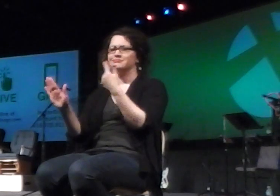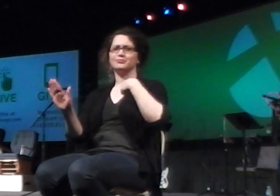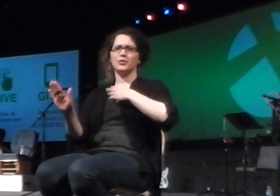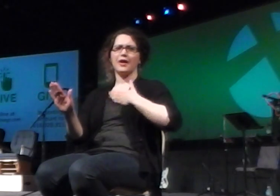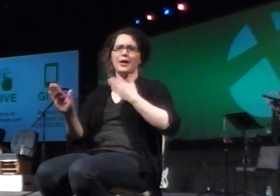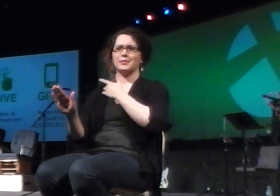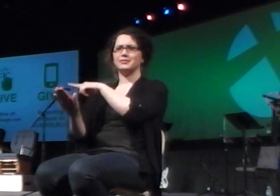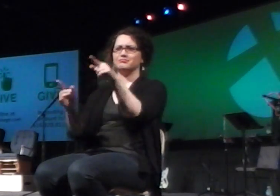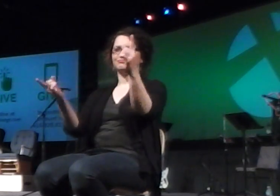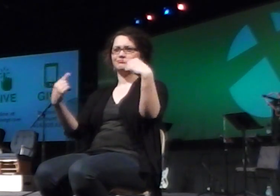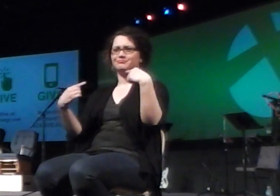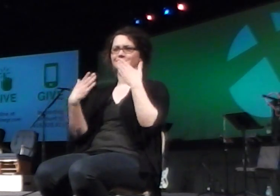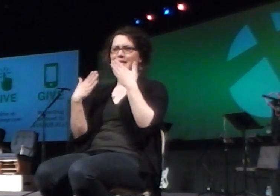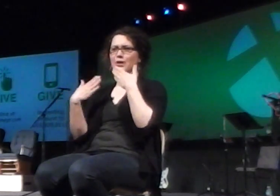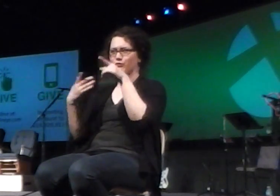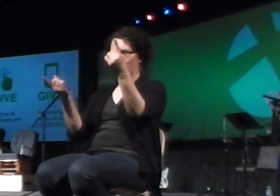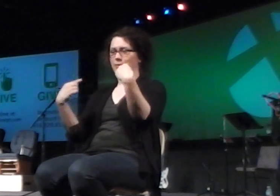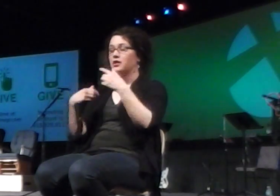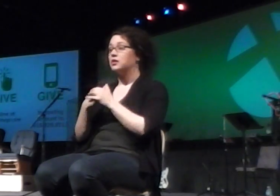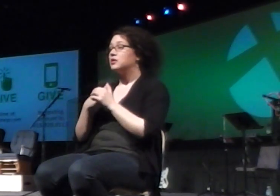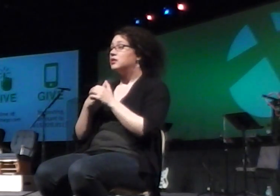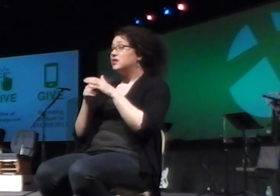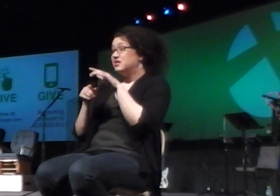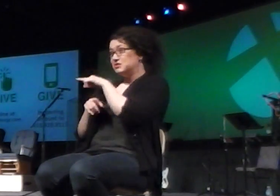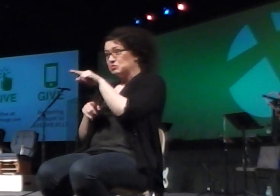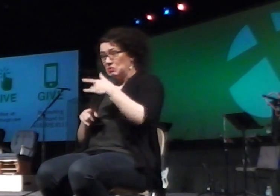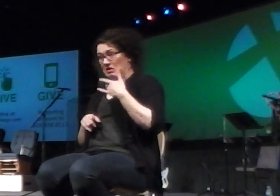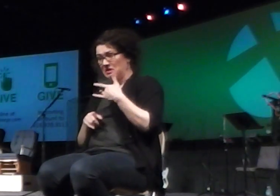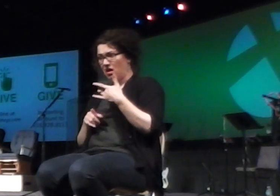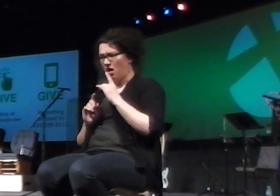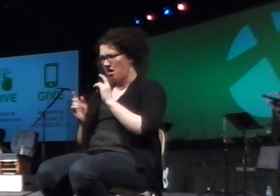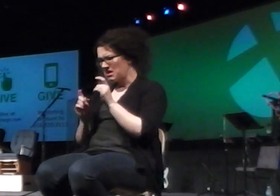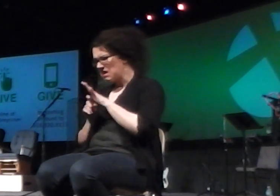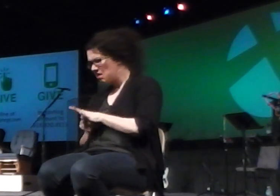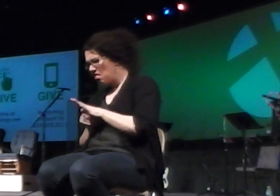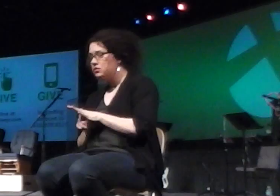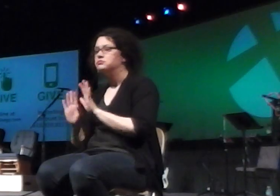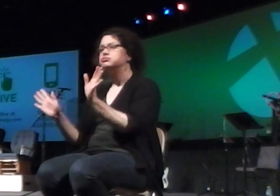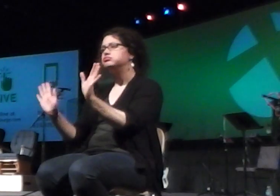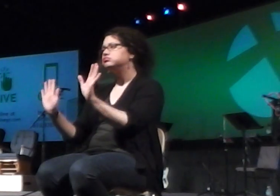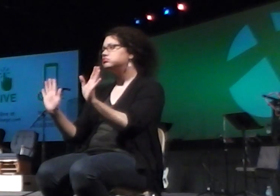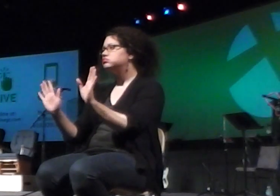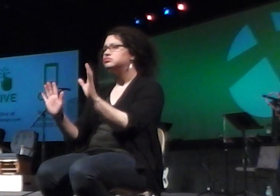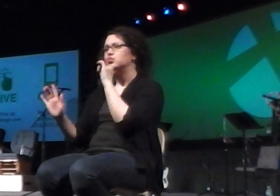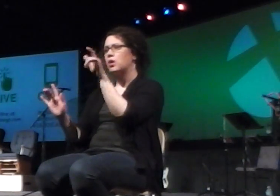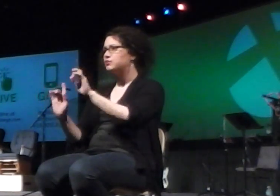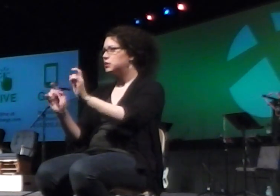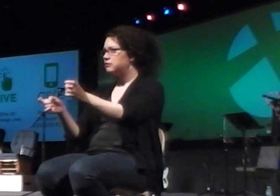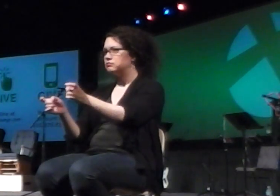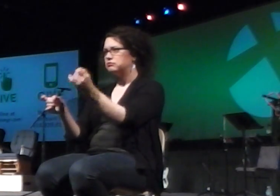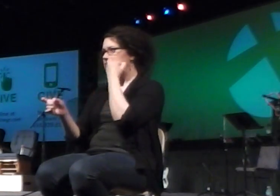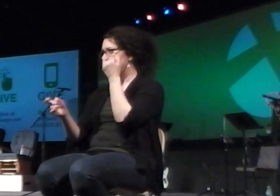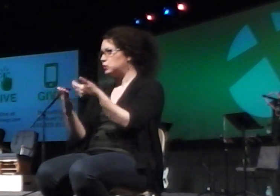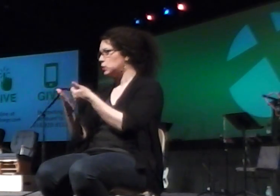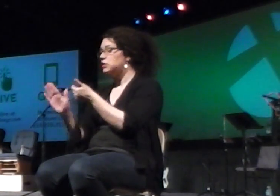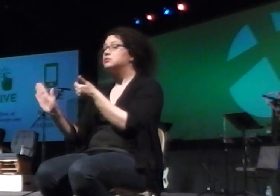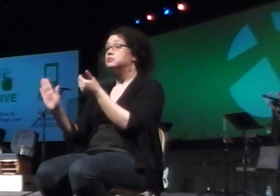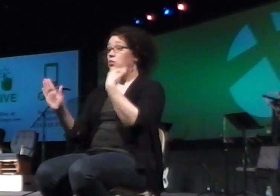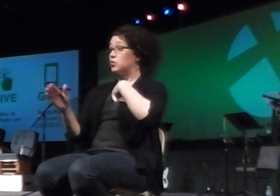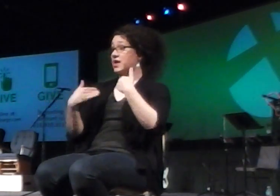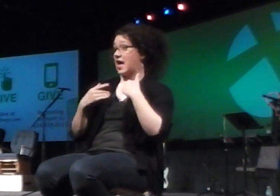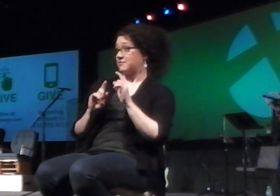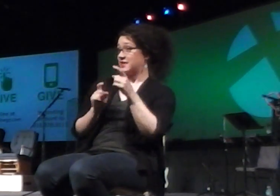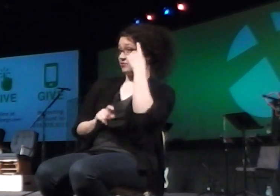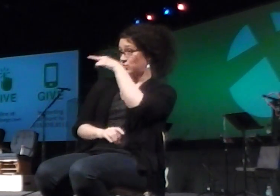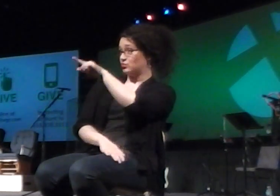here. We are really thankful that you're here. Feel no pressure to give right now. In fact, instead of you giving us a gift, we have a gift for you. So after the service,